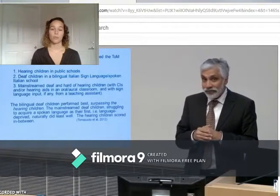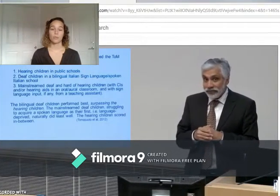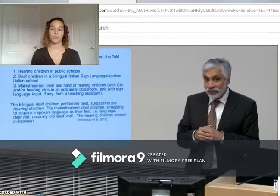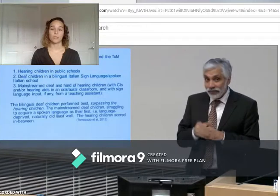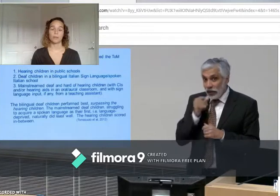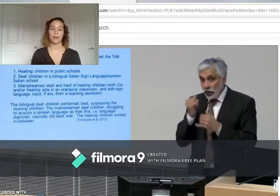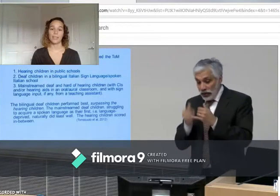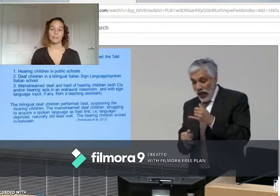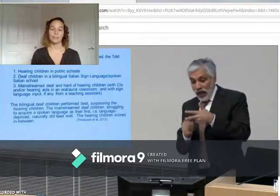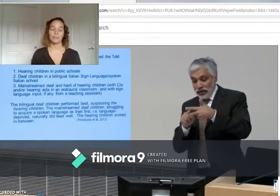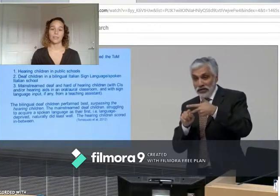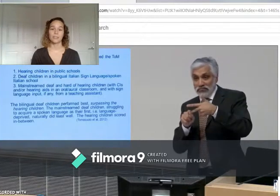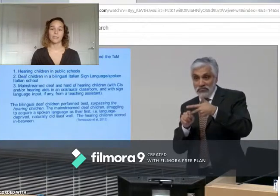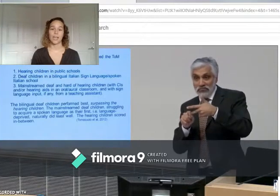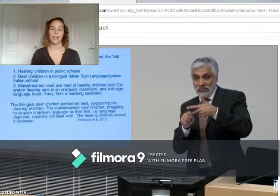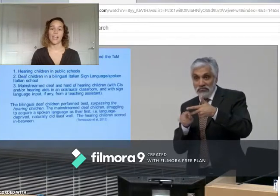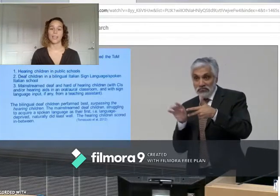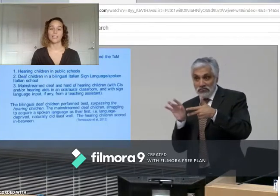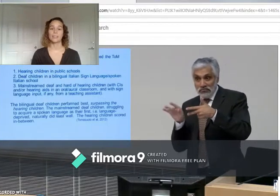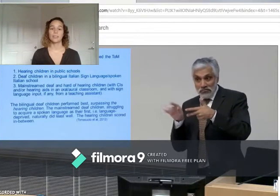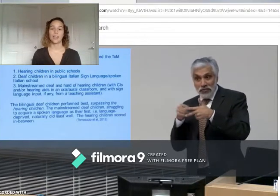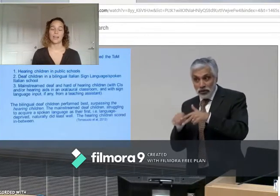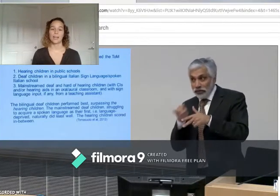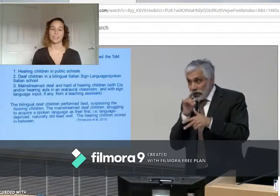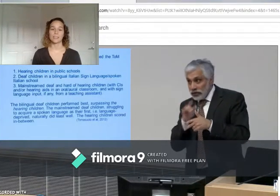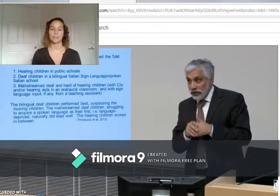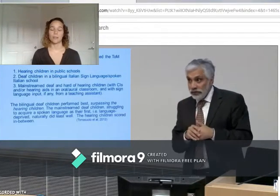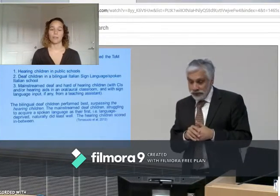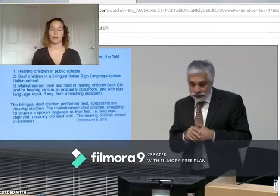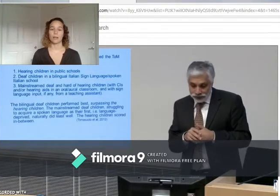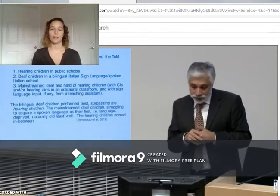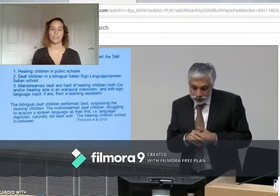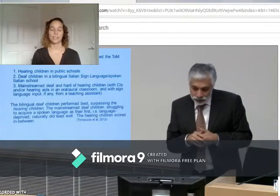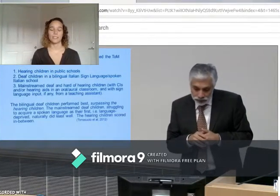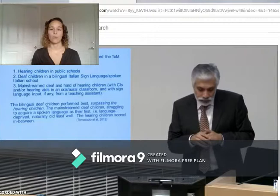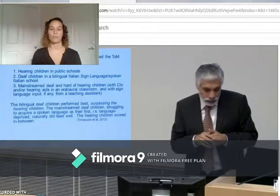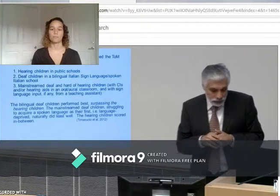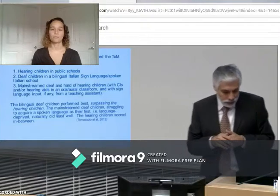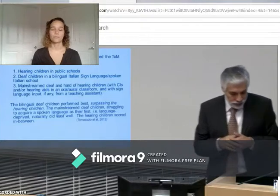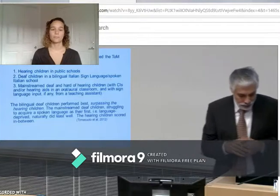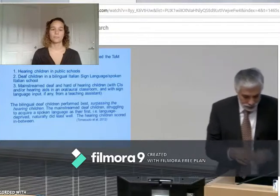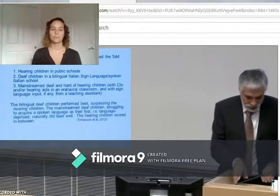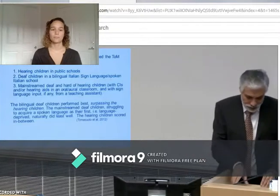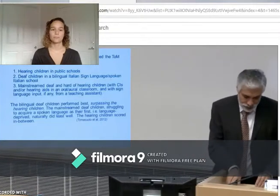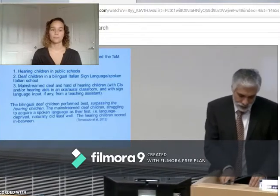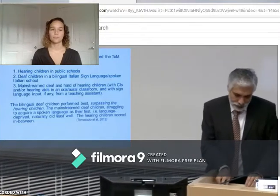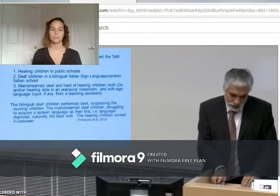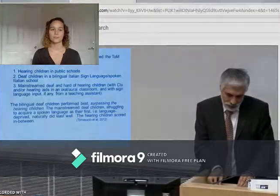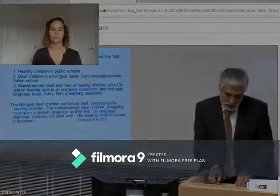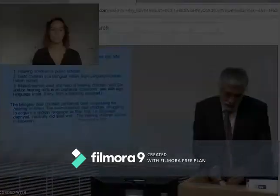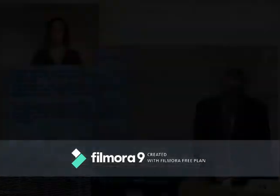kids were the ones who were bilingual, could sign, and had access to Italian as well.